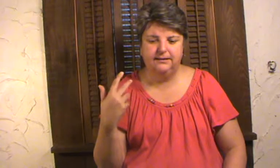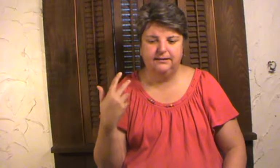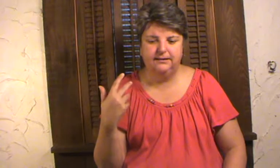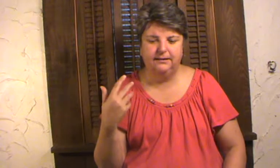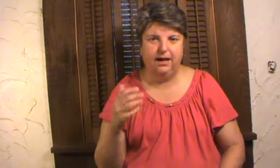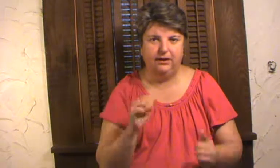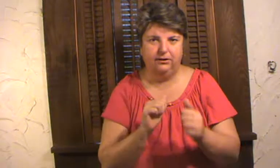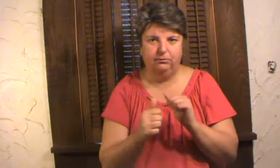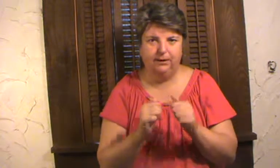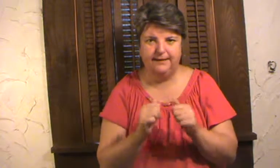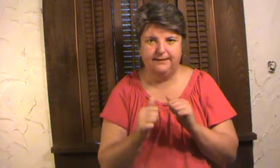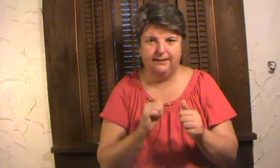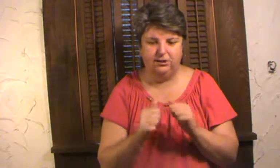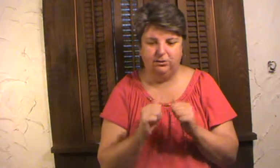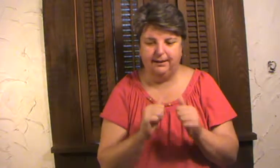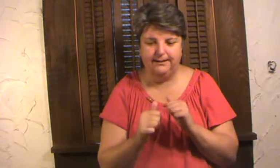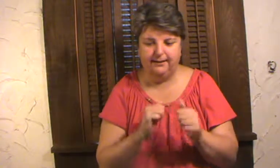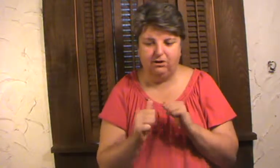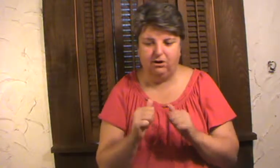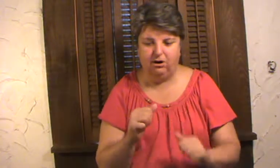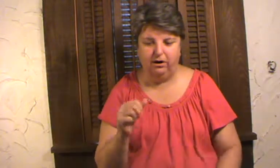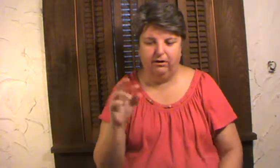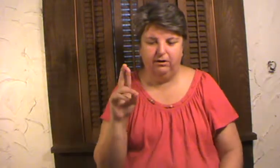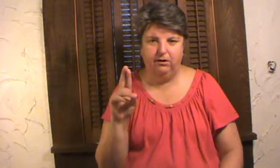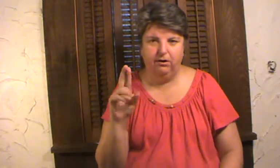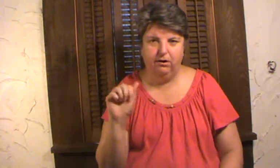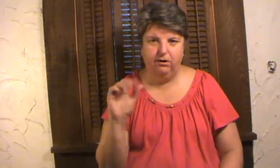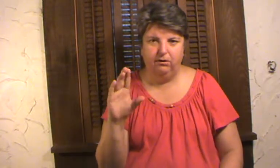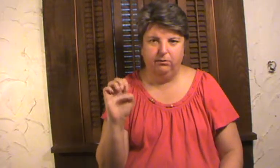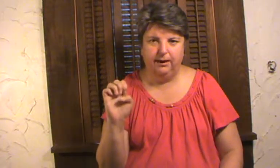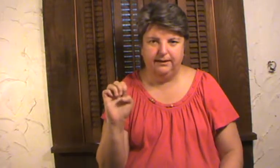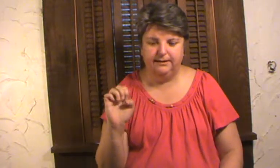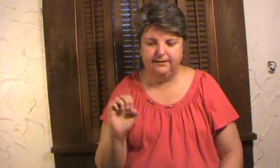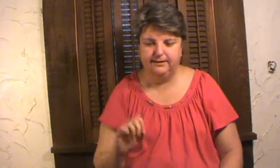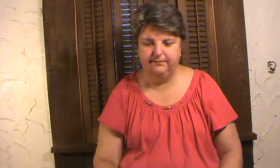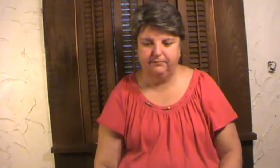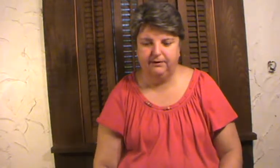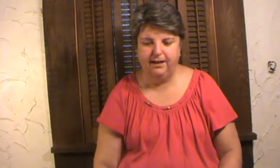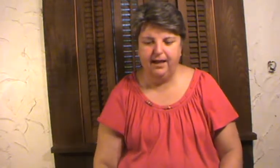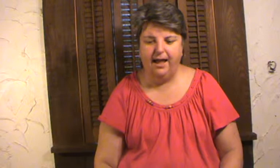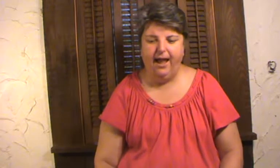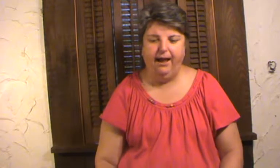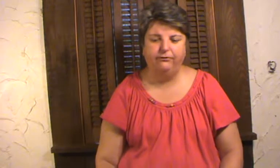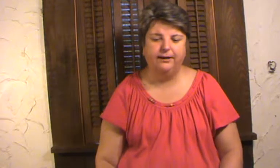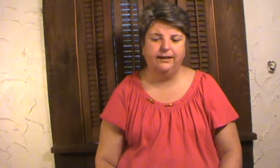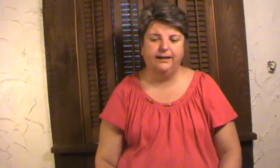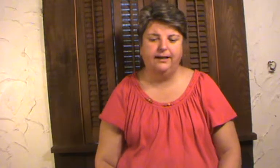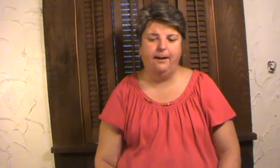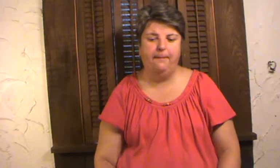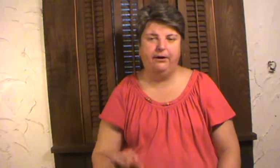means not race that you're racing in a car. Race. African